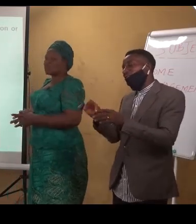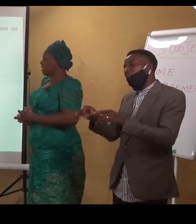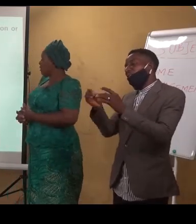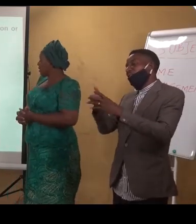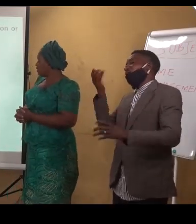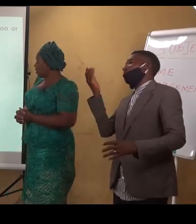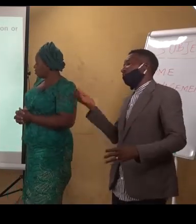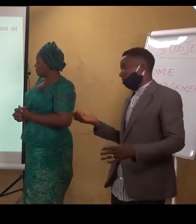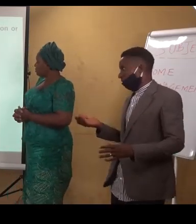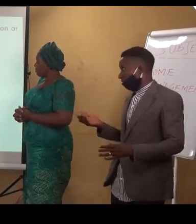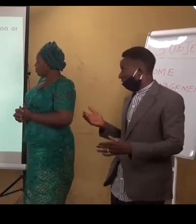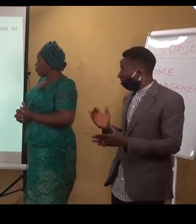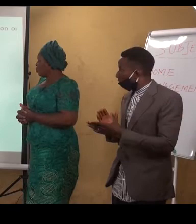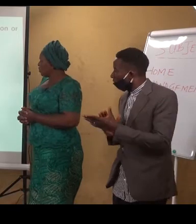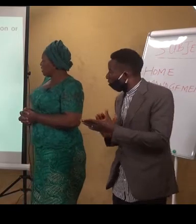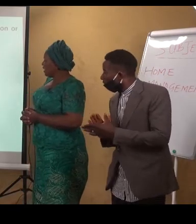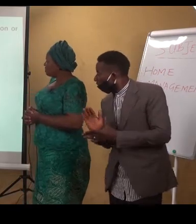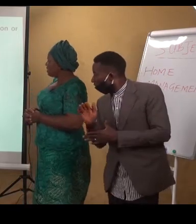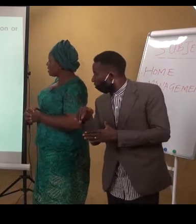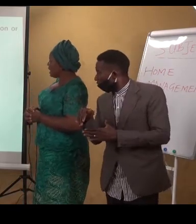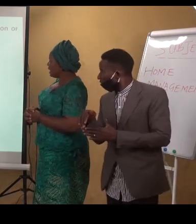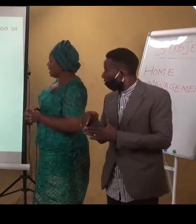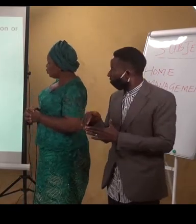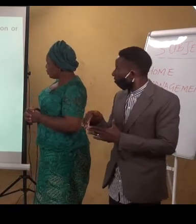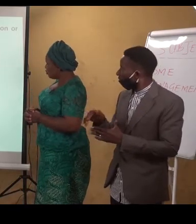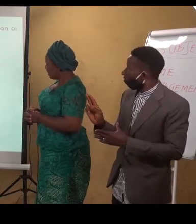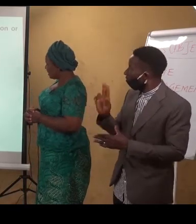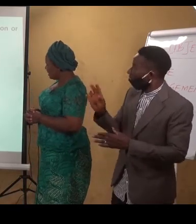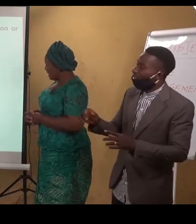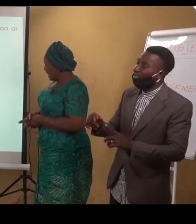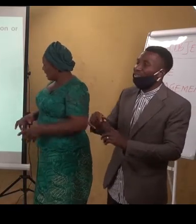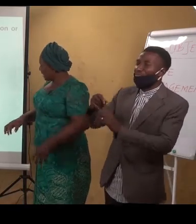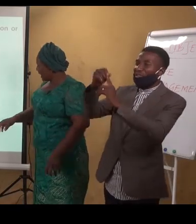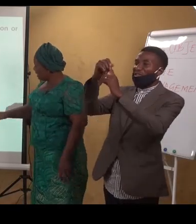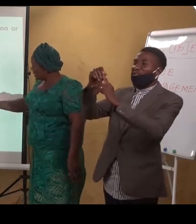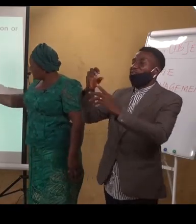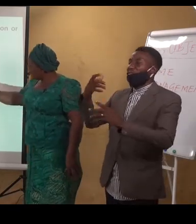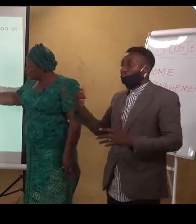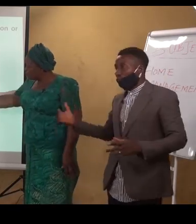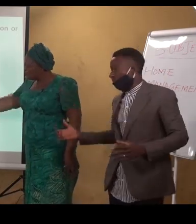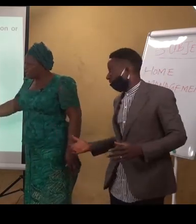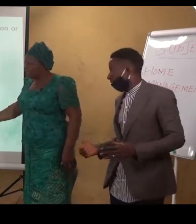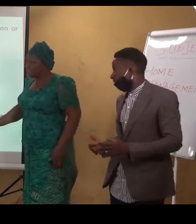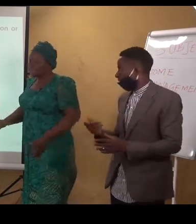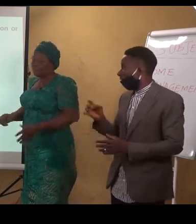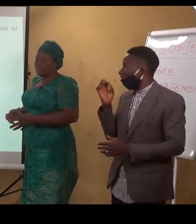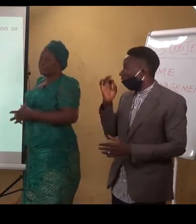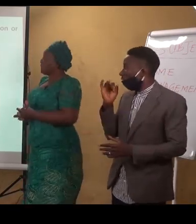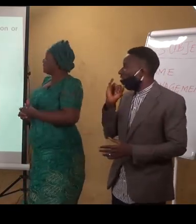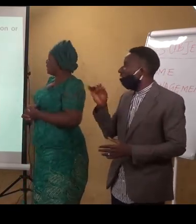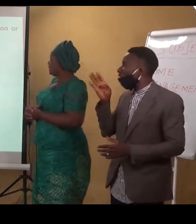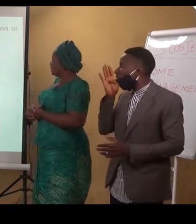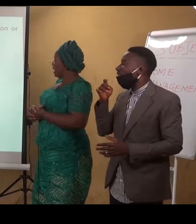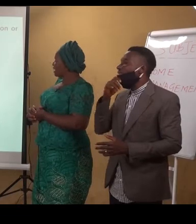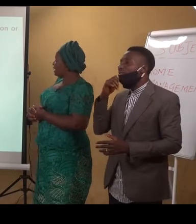what? Conduction and radiation, using a special equipment. And then the food is